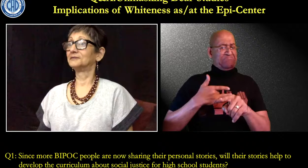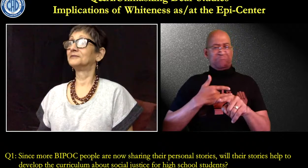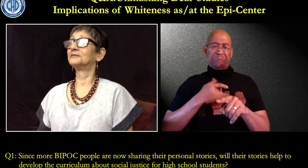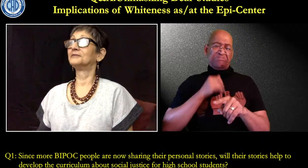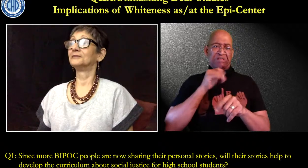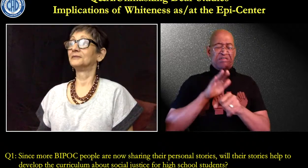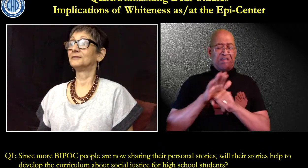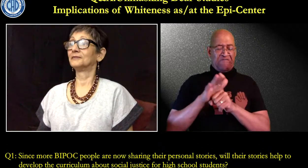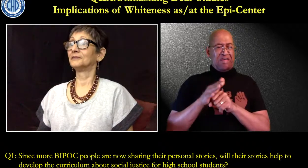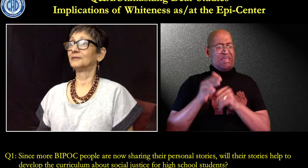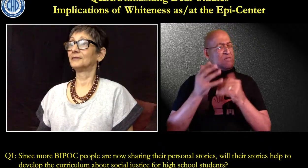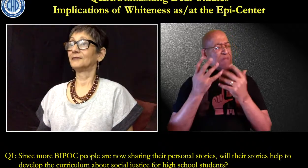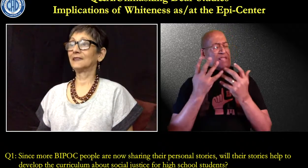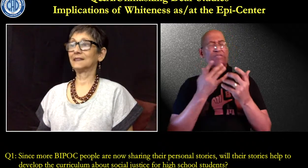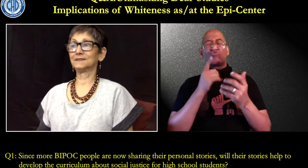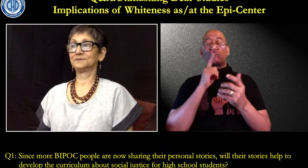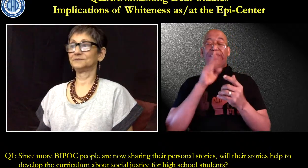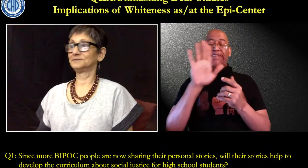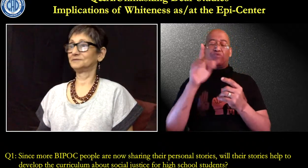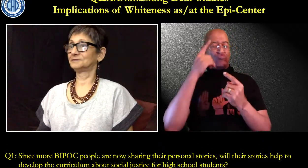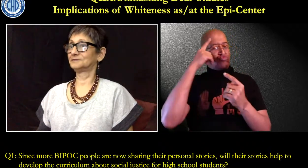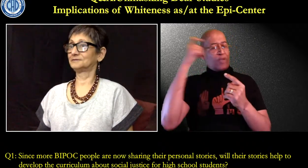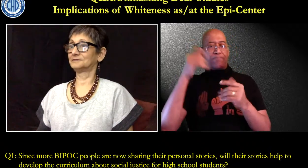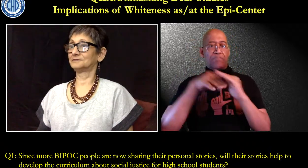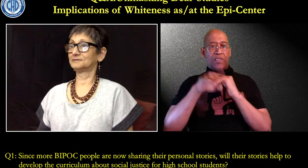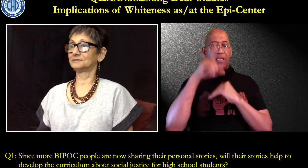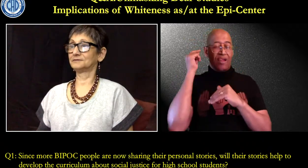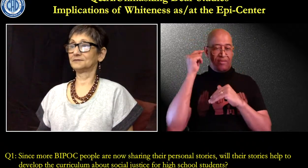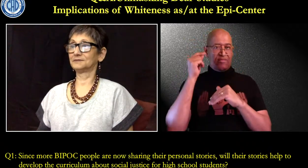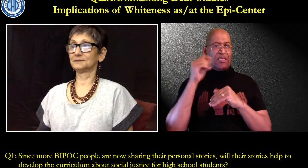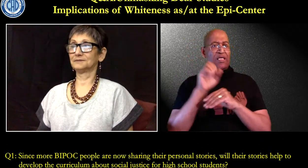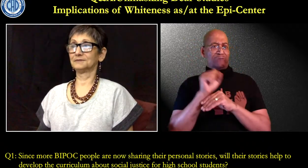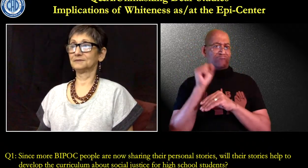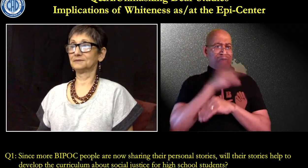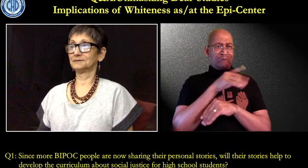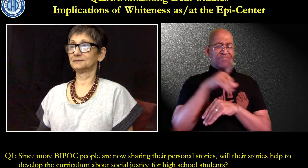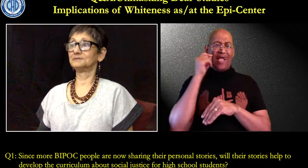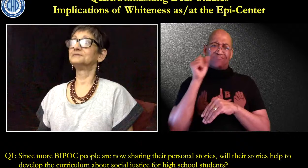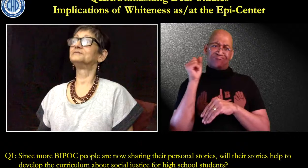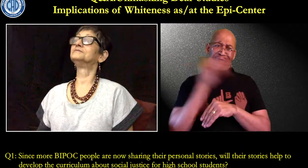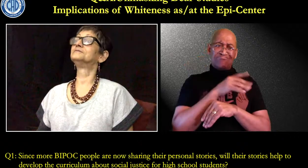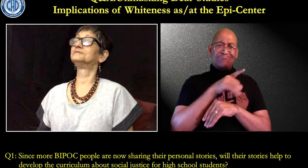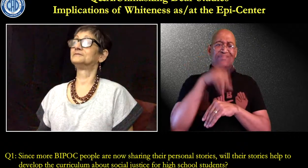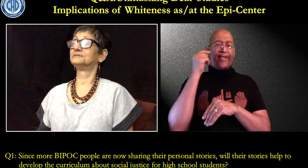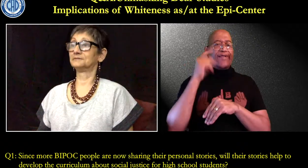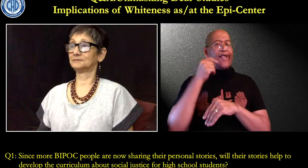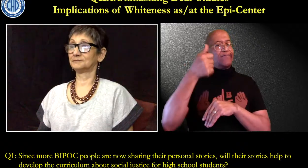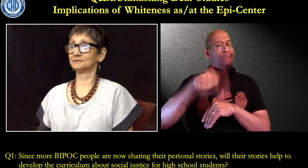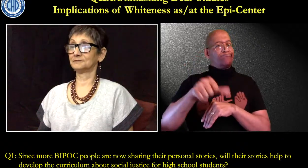But as far as being a qualified lawyer, he definitely was. But during that time,